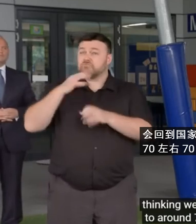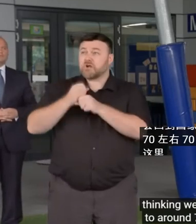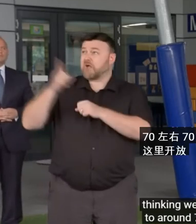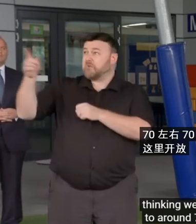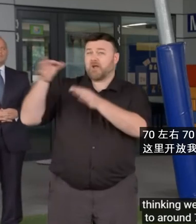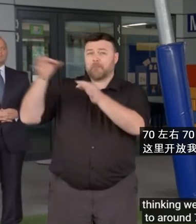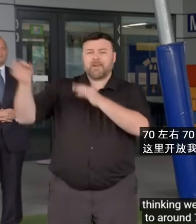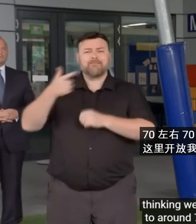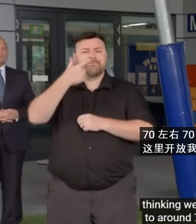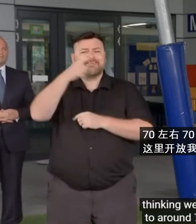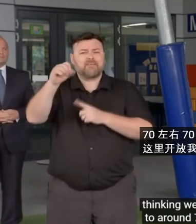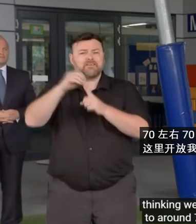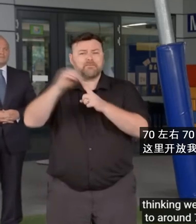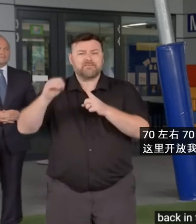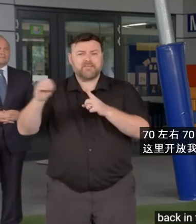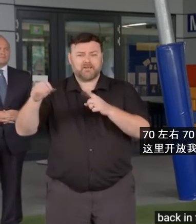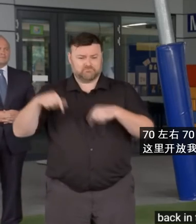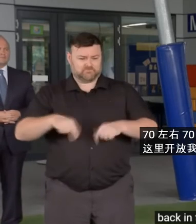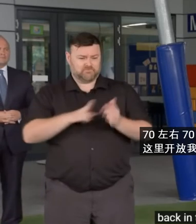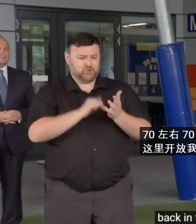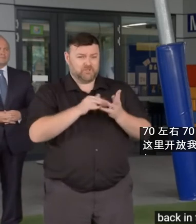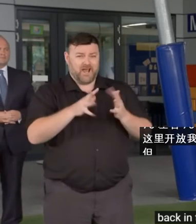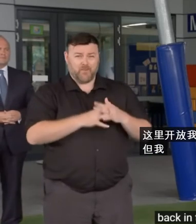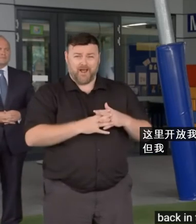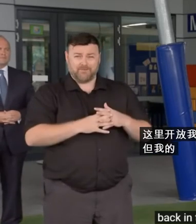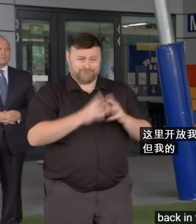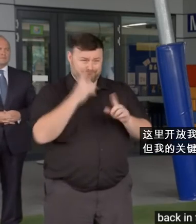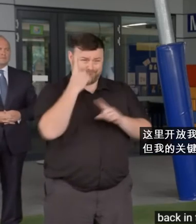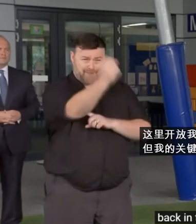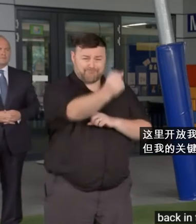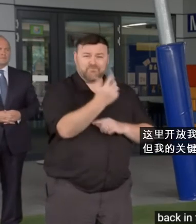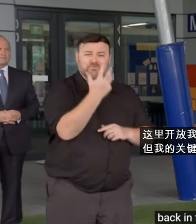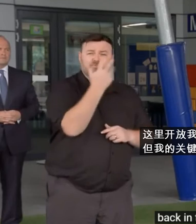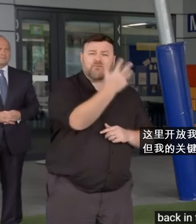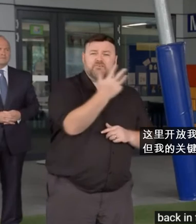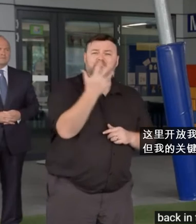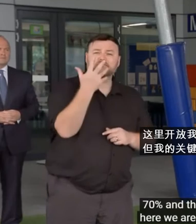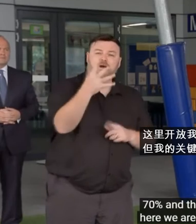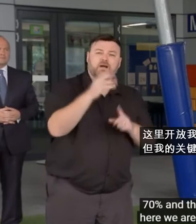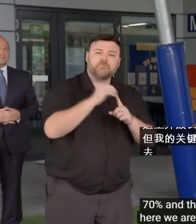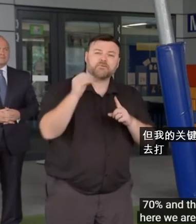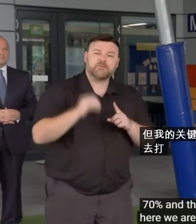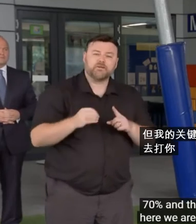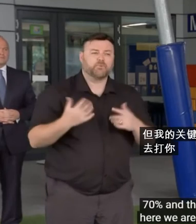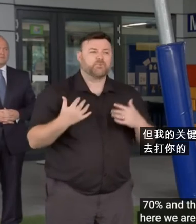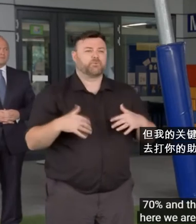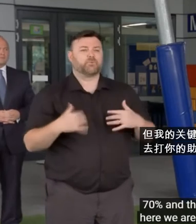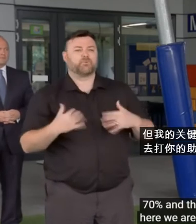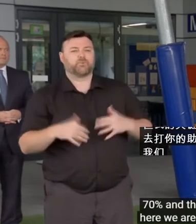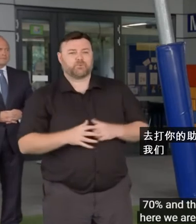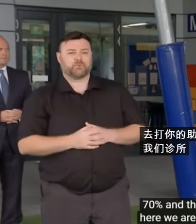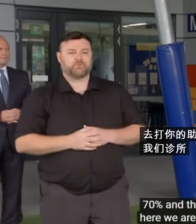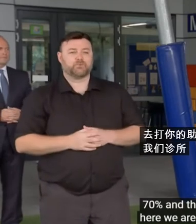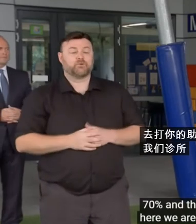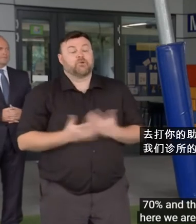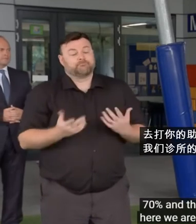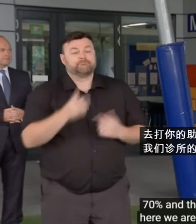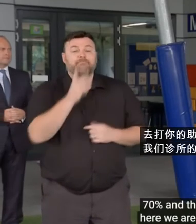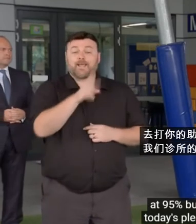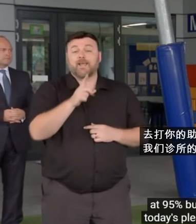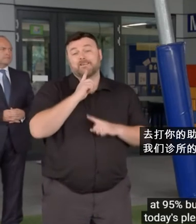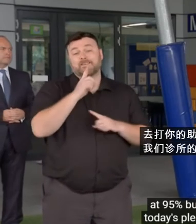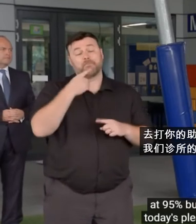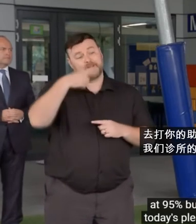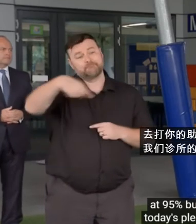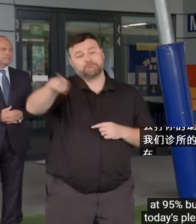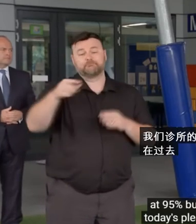up. Here we are in New South Wales at 95%. But my key message today is please go and get your booster shot. There's capacity in our